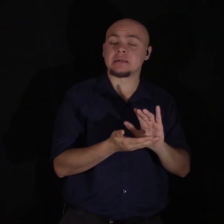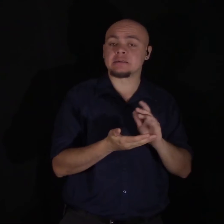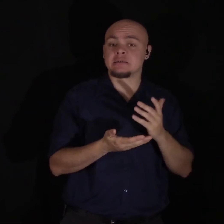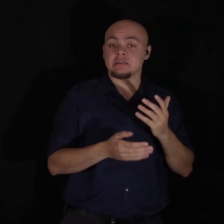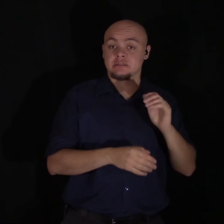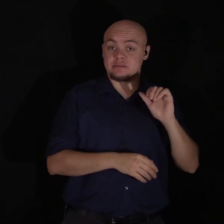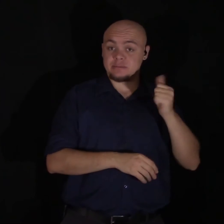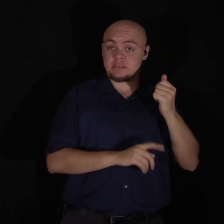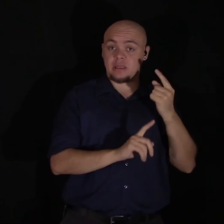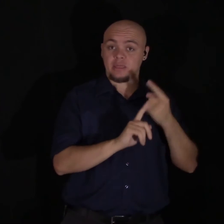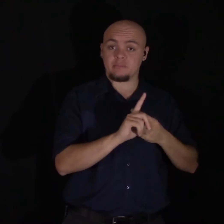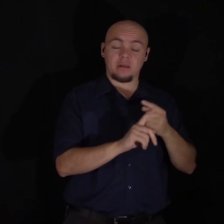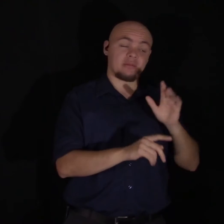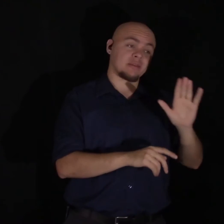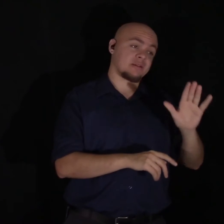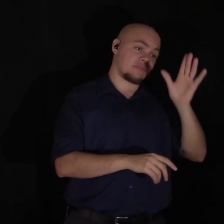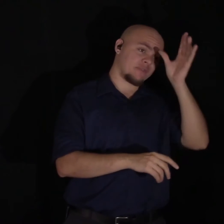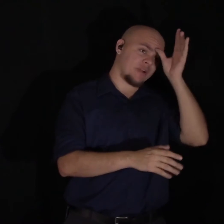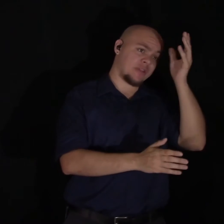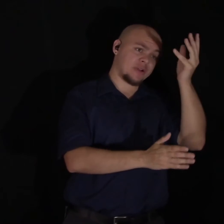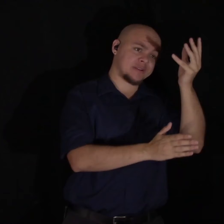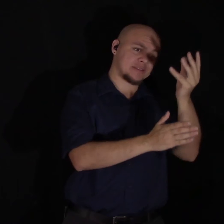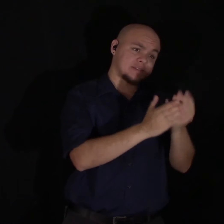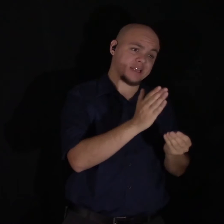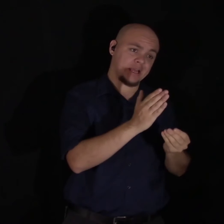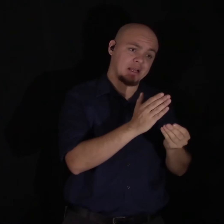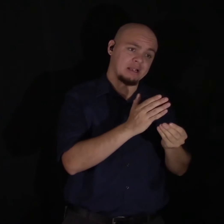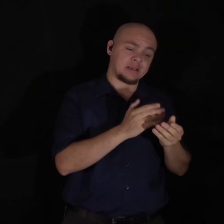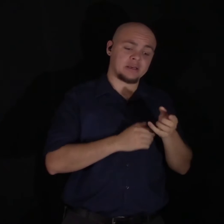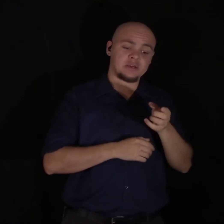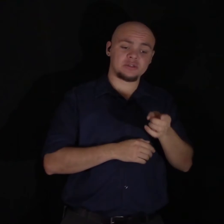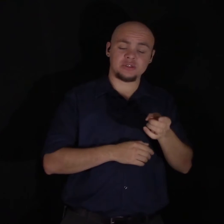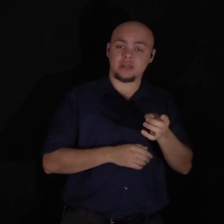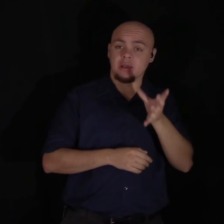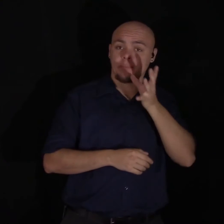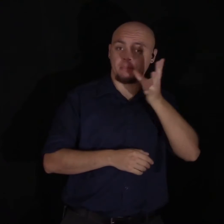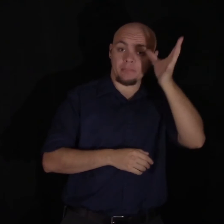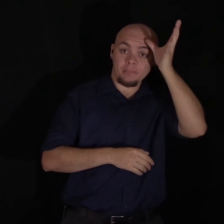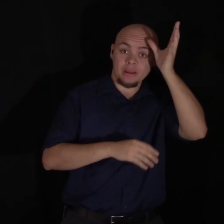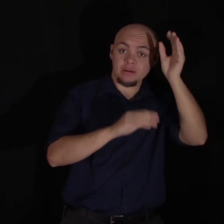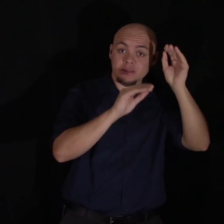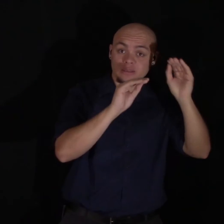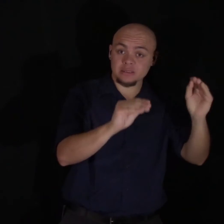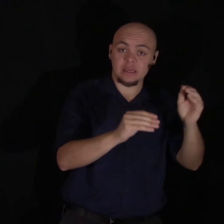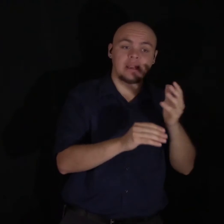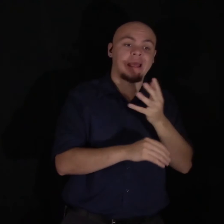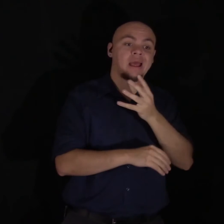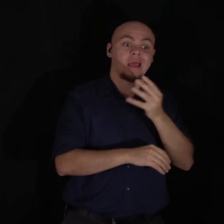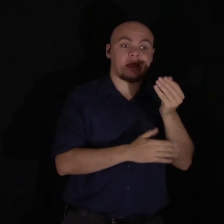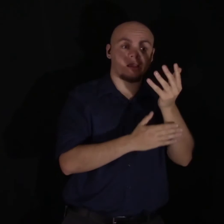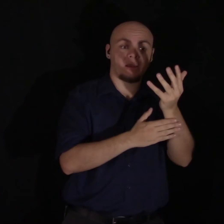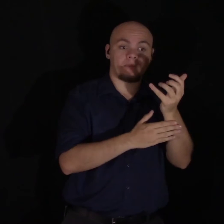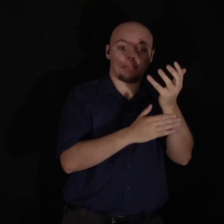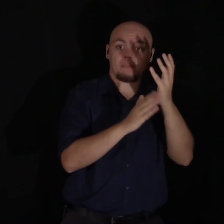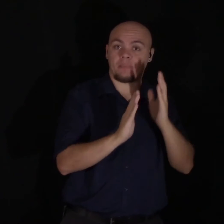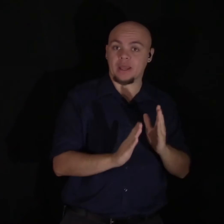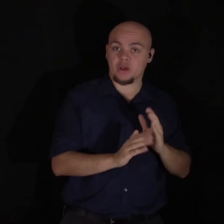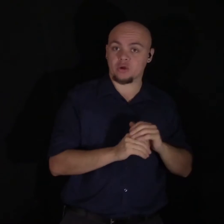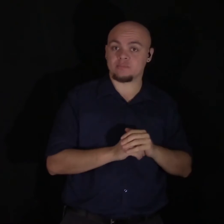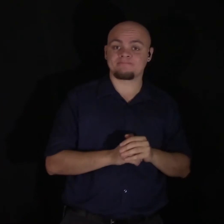her father died in her arms, leaving her an orphan and a beggar. This last blow overcame